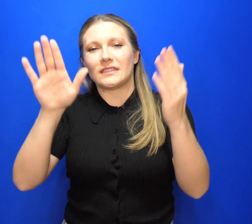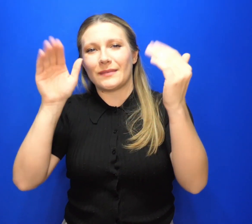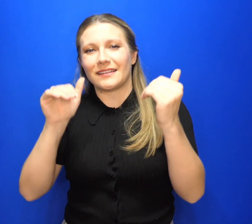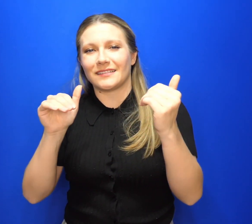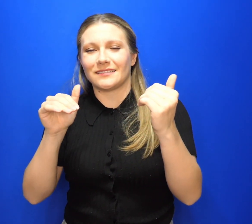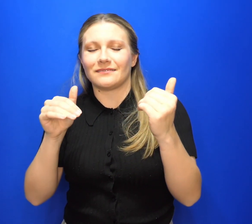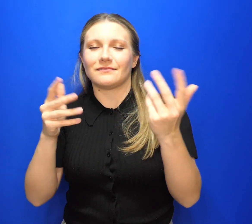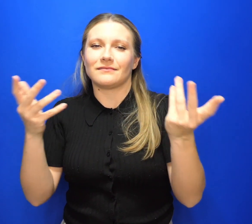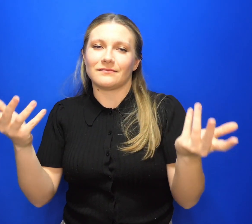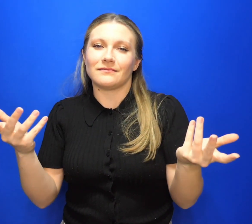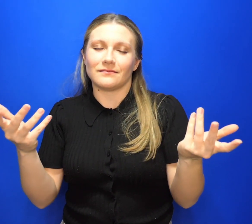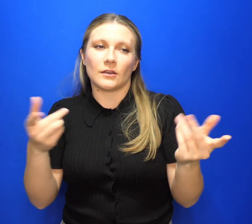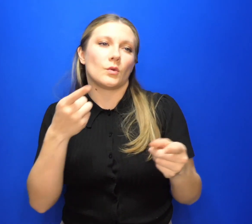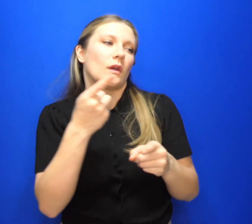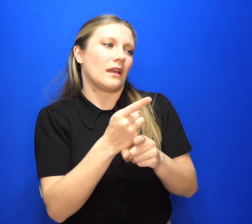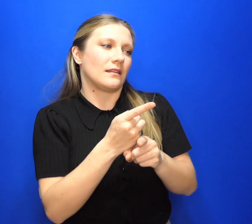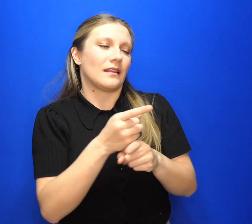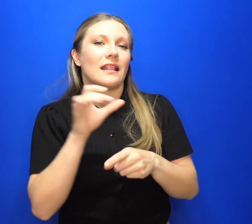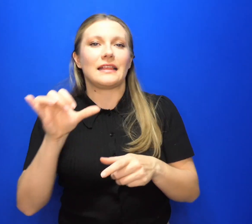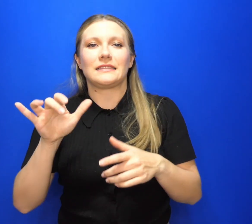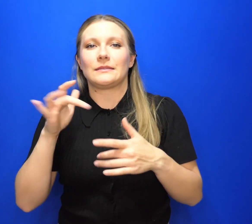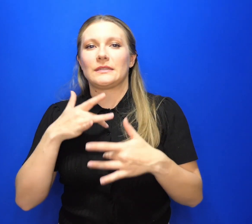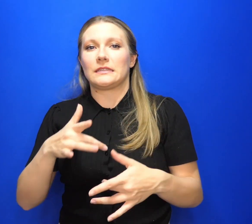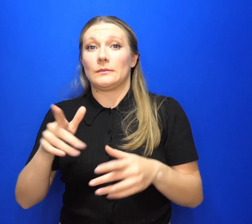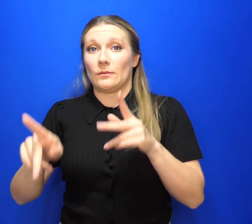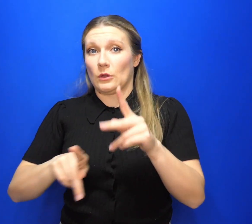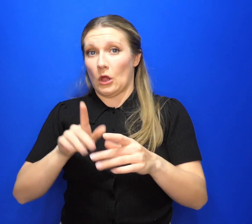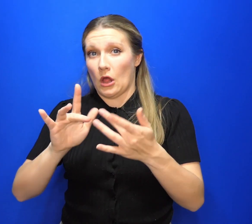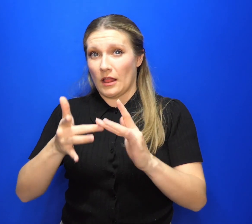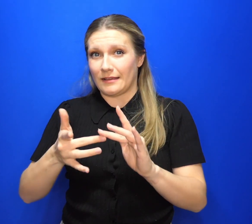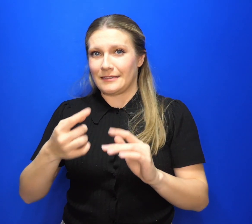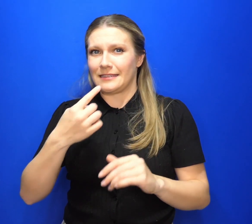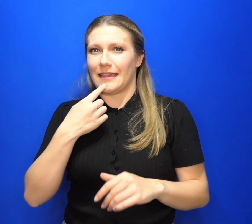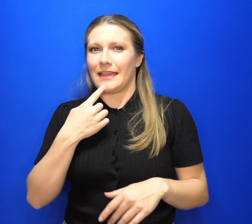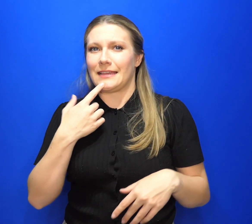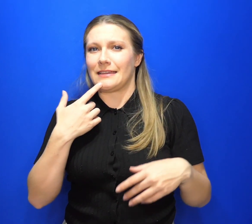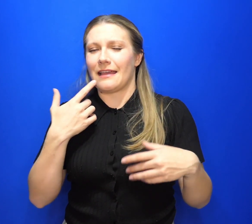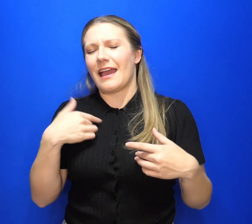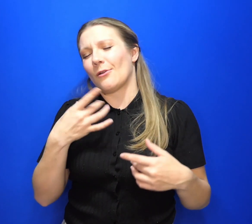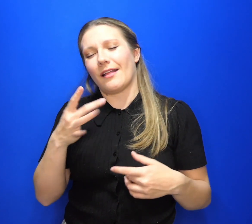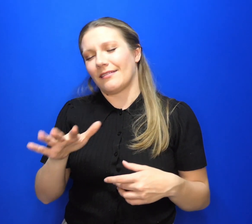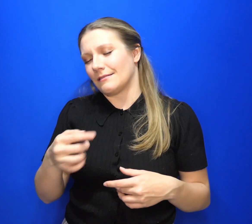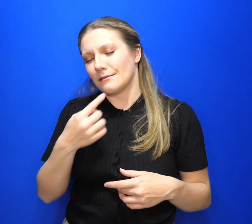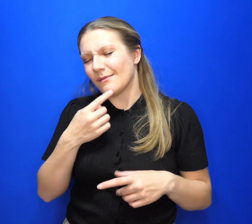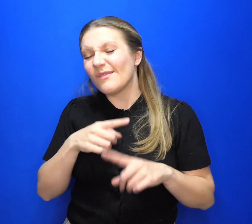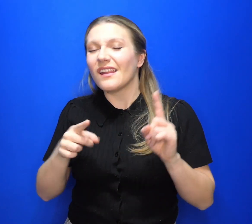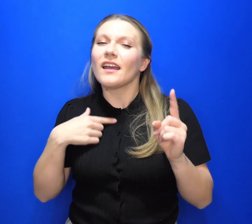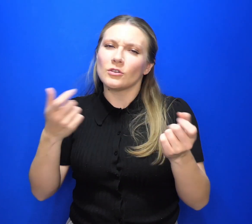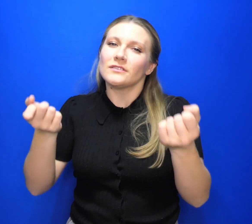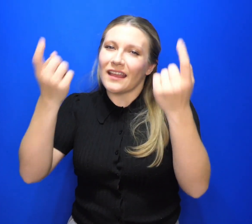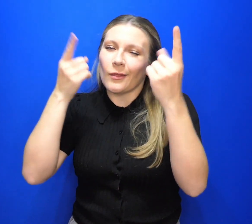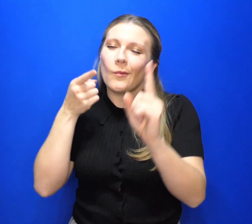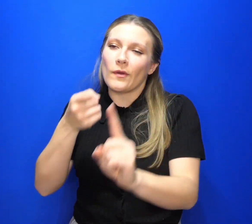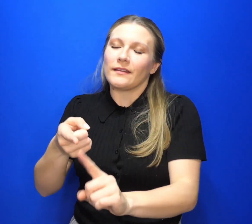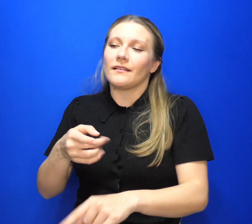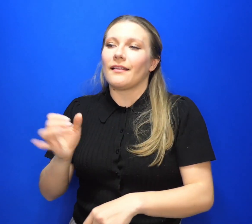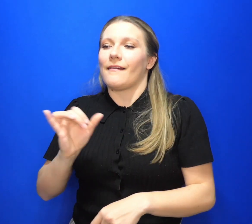hope. And right. And that's where you hear people online say stuff that I don't like that they say, but I understand where it comes from. Like,